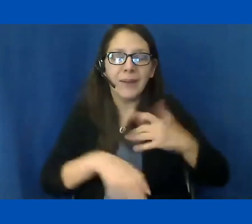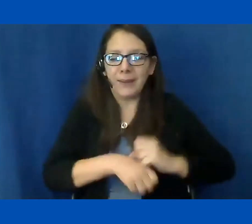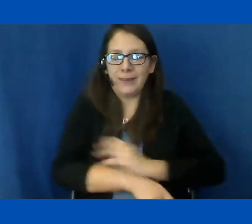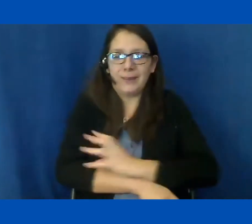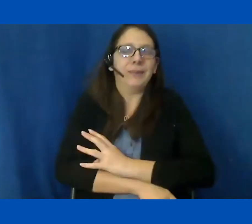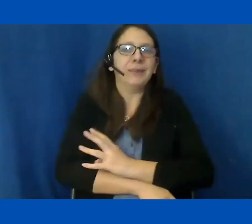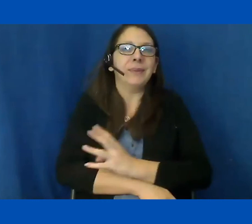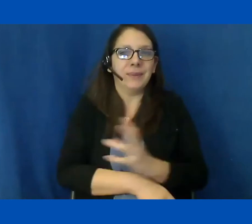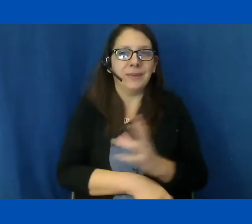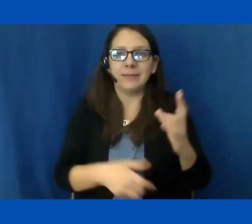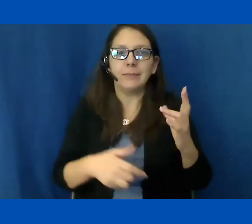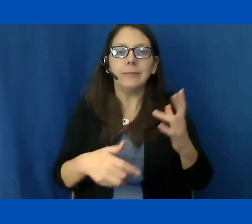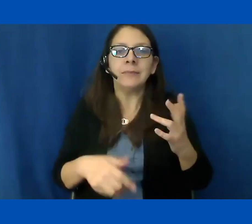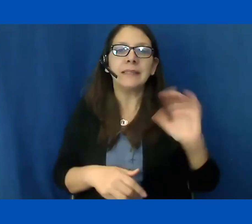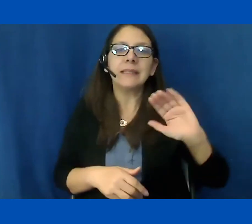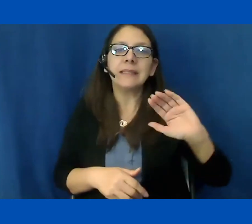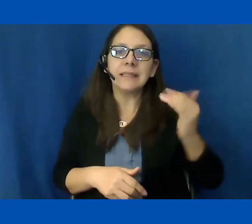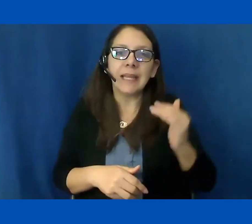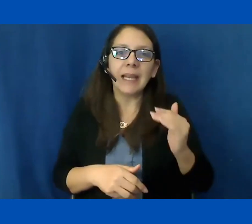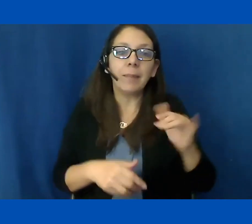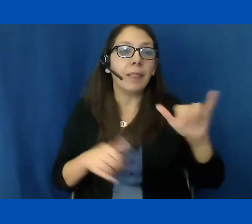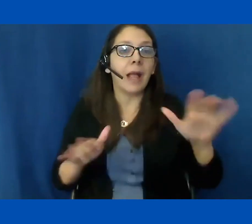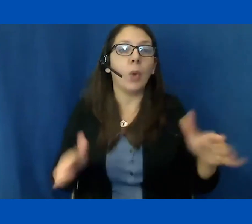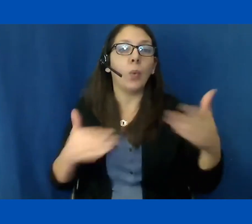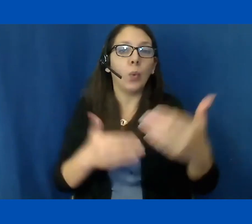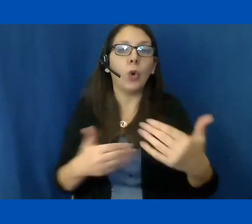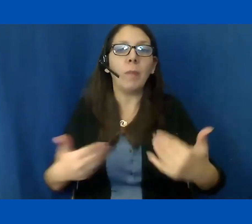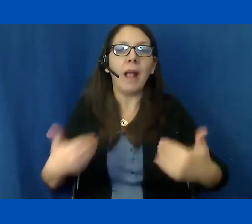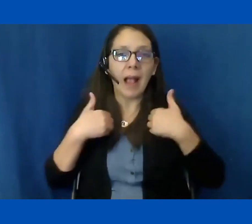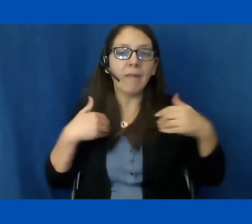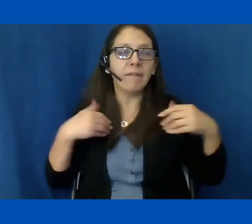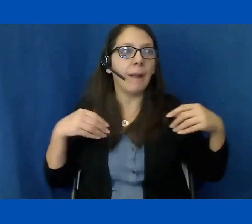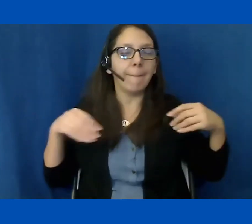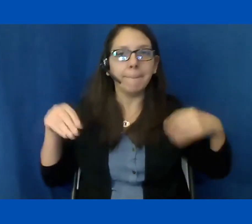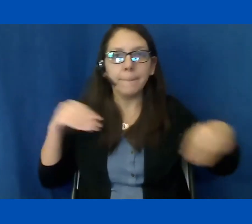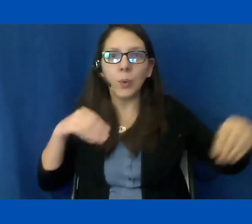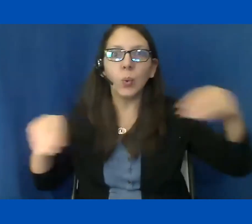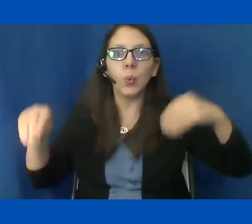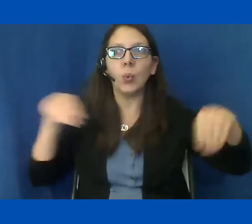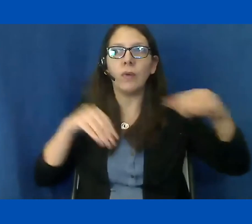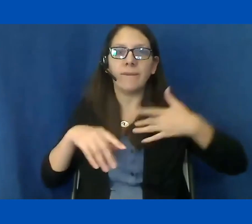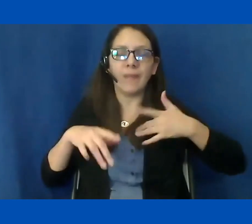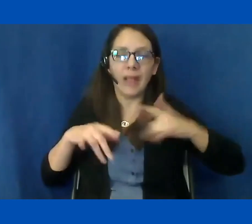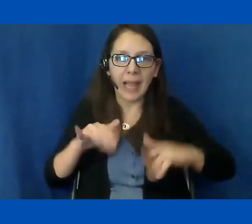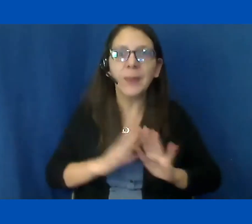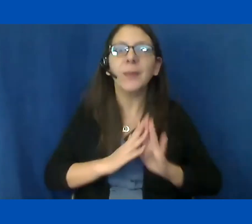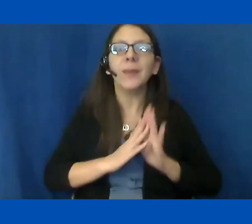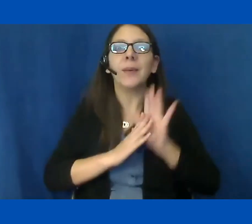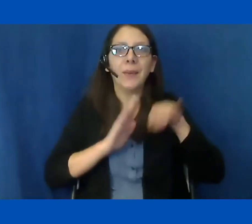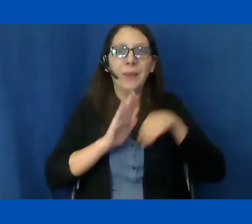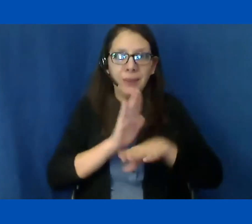It makes the room seem like there's motion, because now suddenly you're on this roller coaster of your